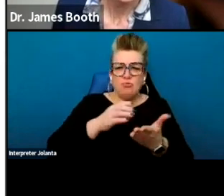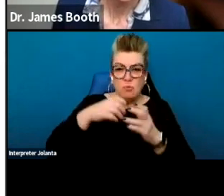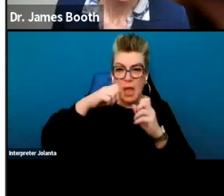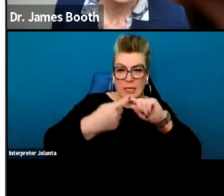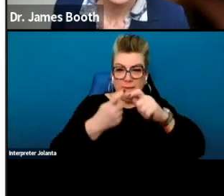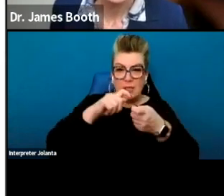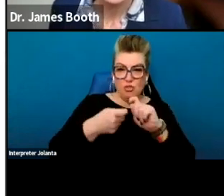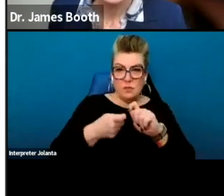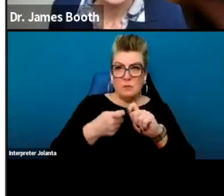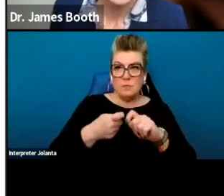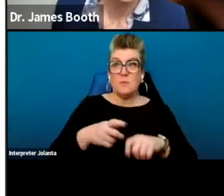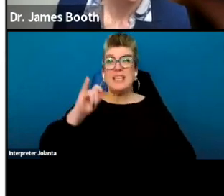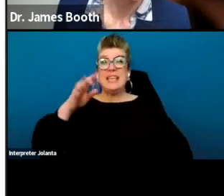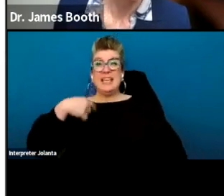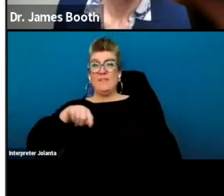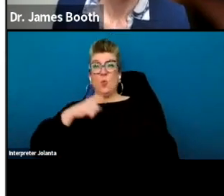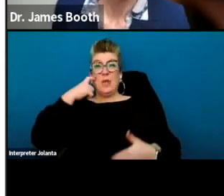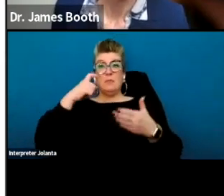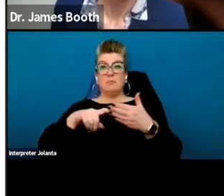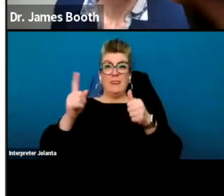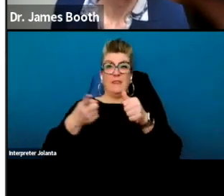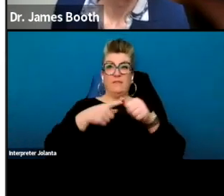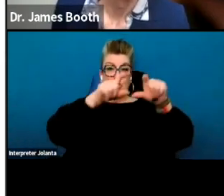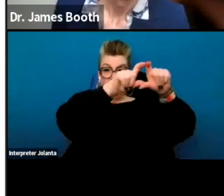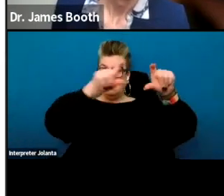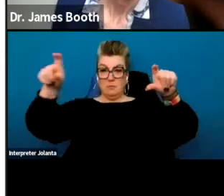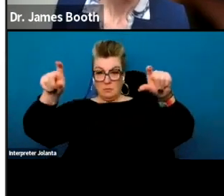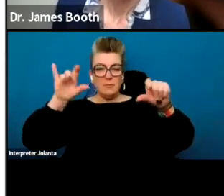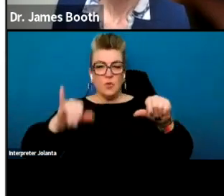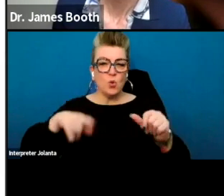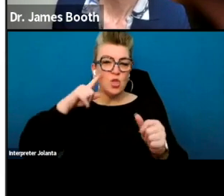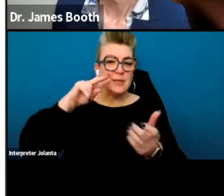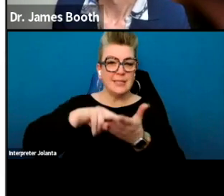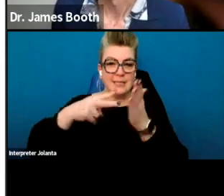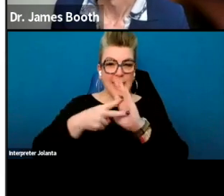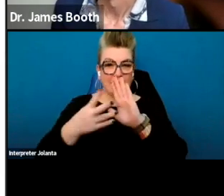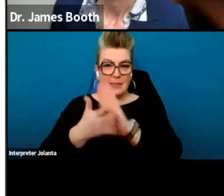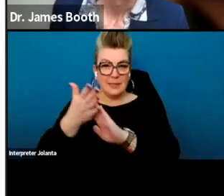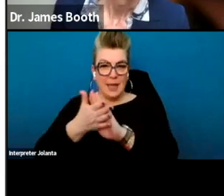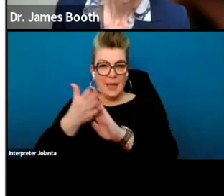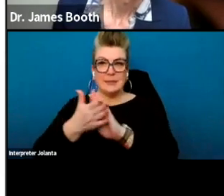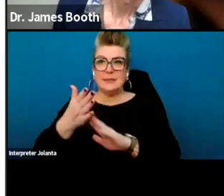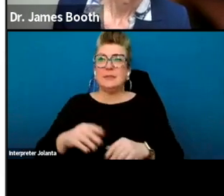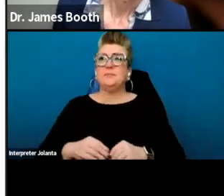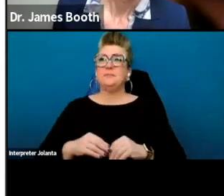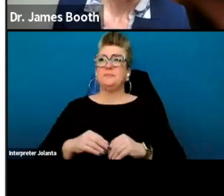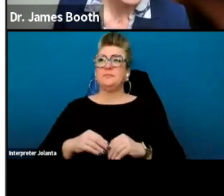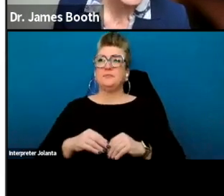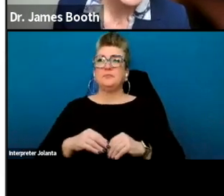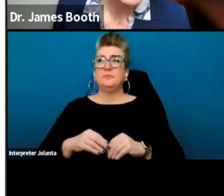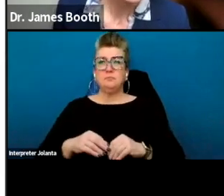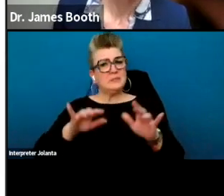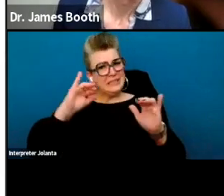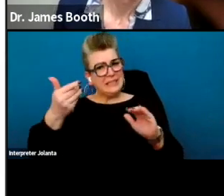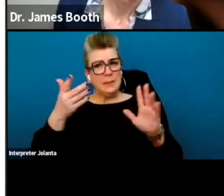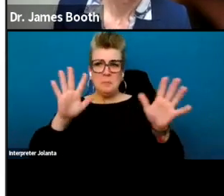within the syntactic task, so run 1 and run 2, the pattern looks roughly similar. But if you look